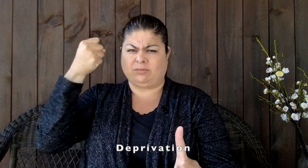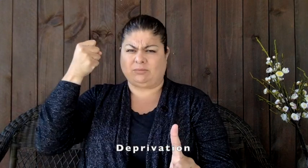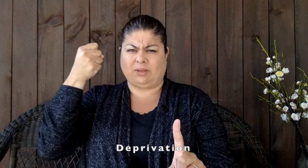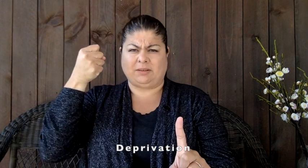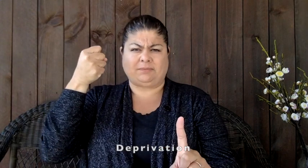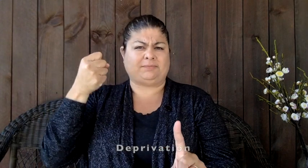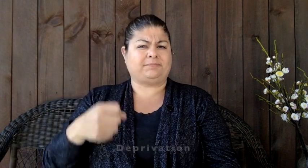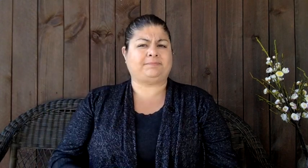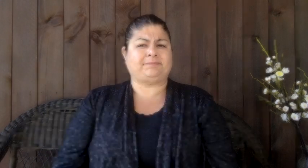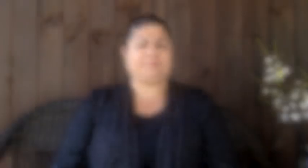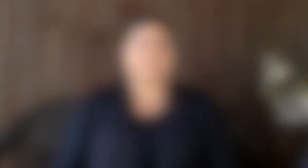Deprivation.